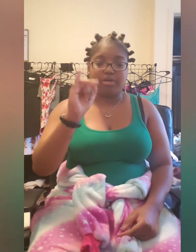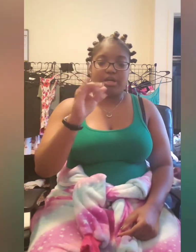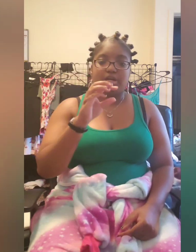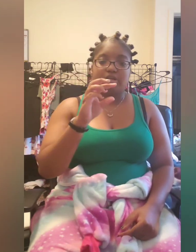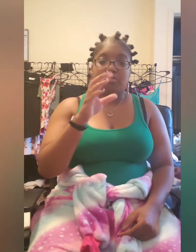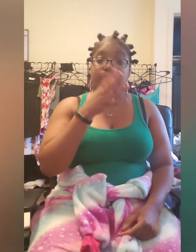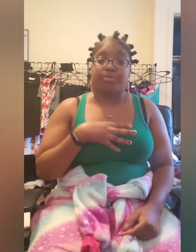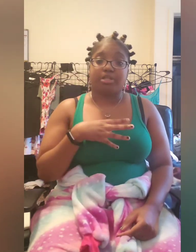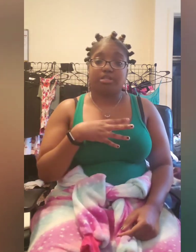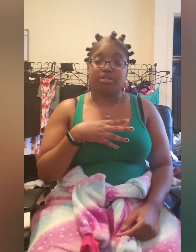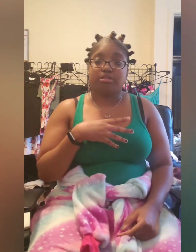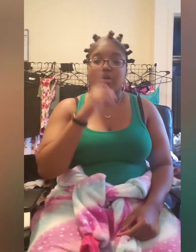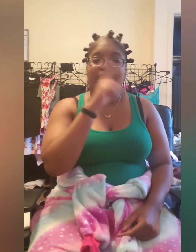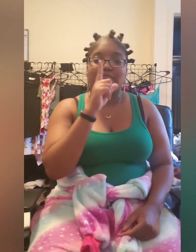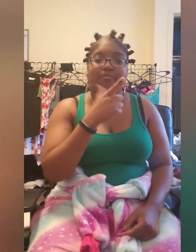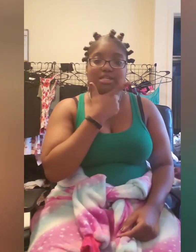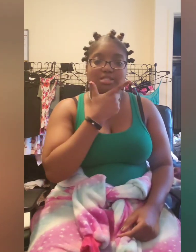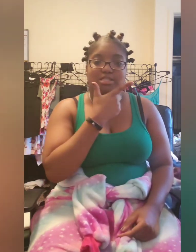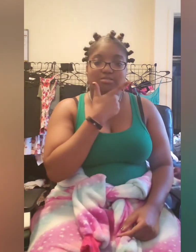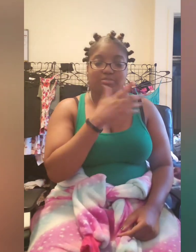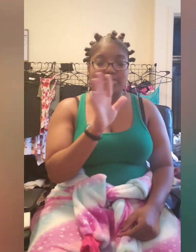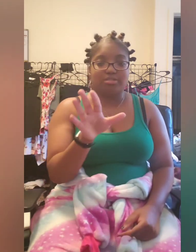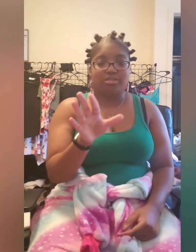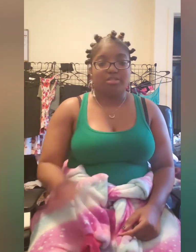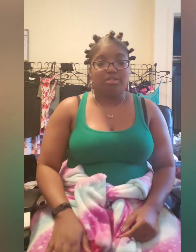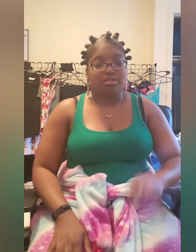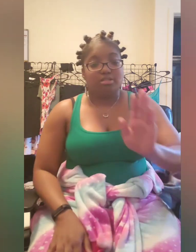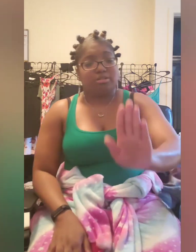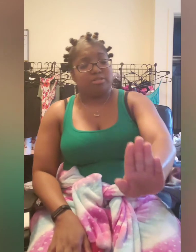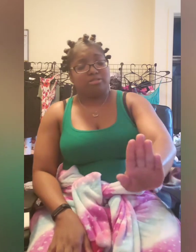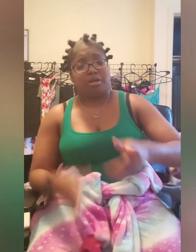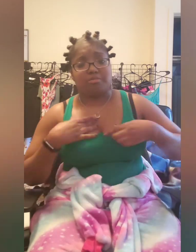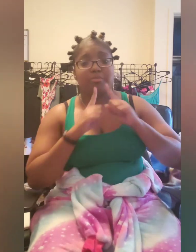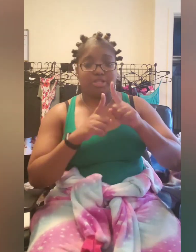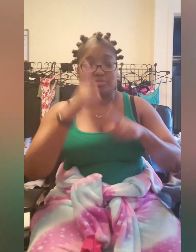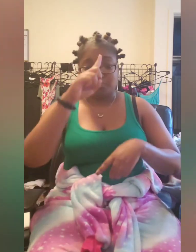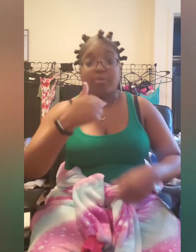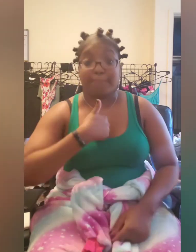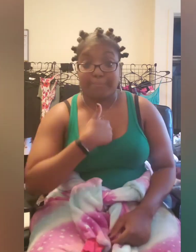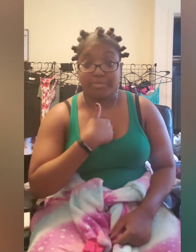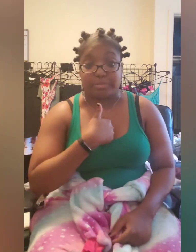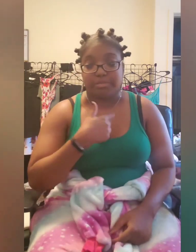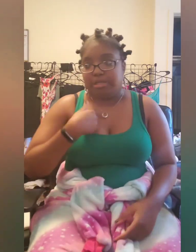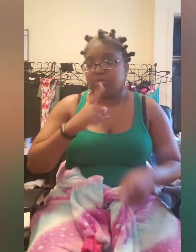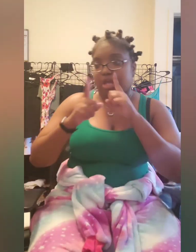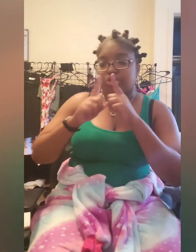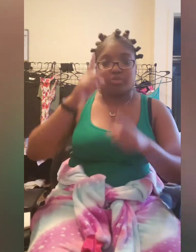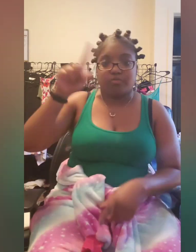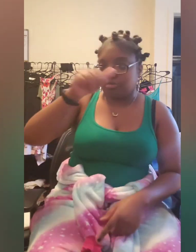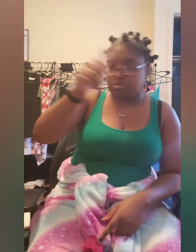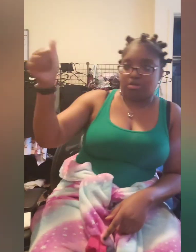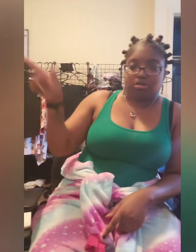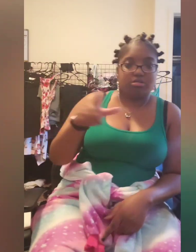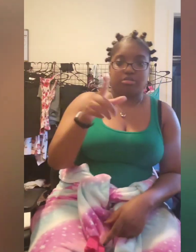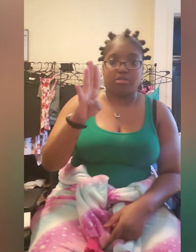I'm going to speak for myself, not for the other bisexual people, but I'm going to just say that